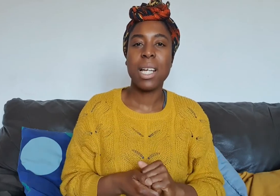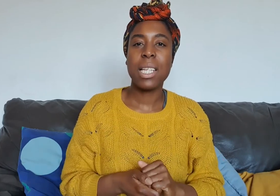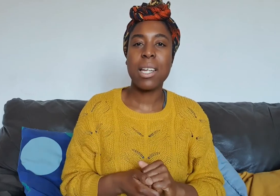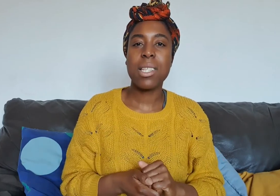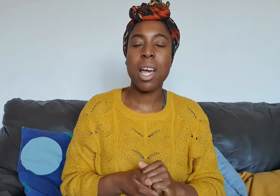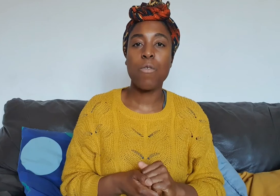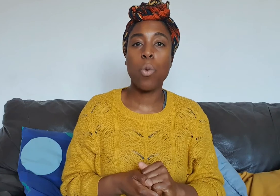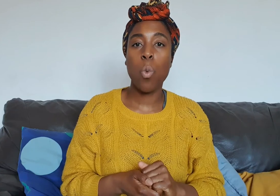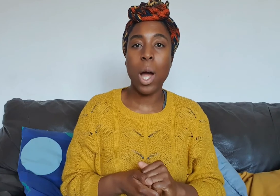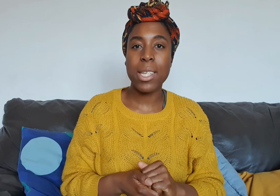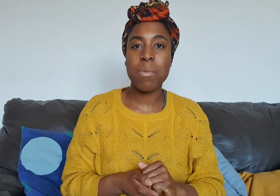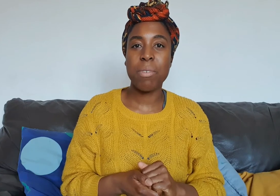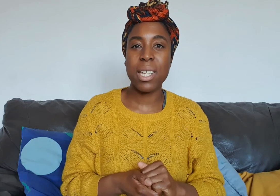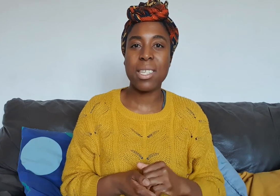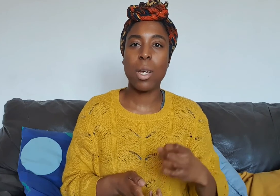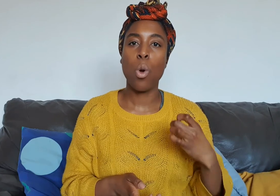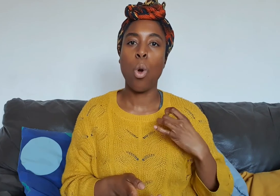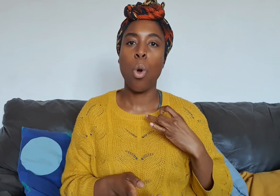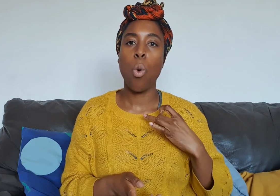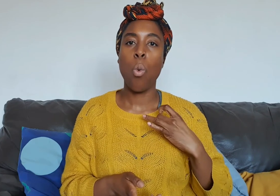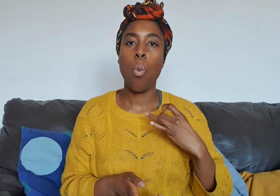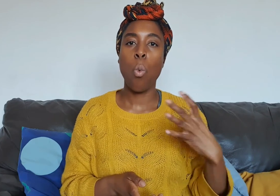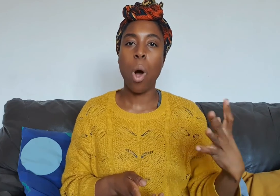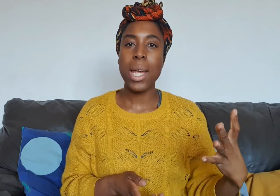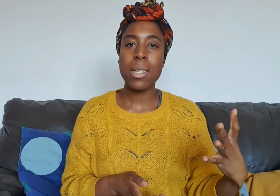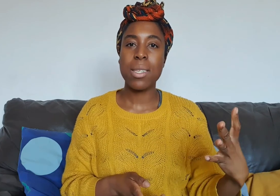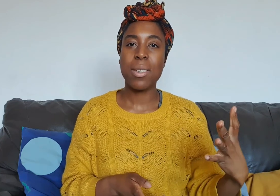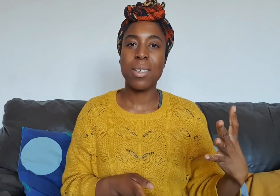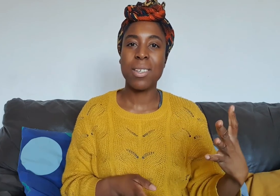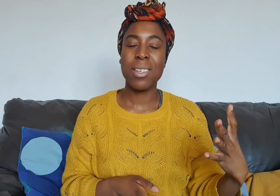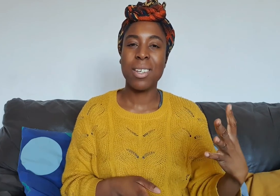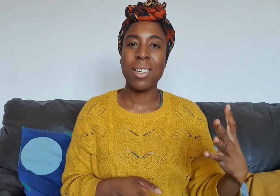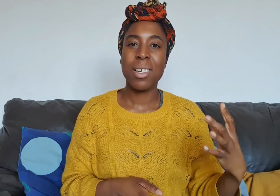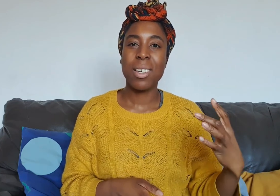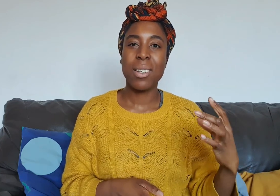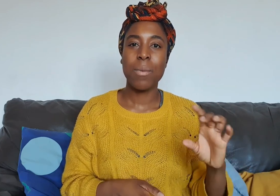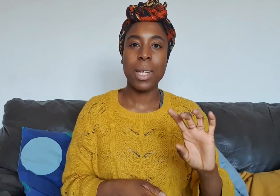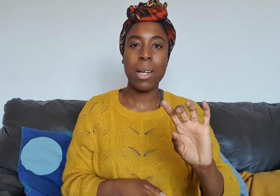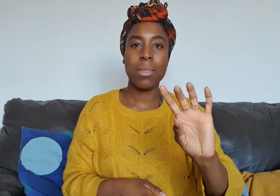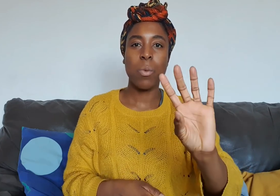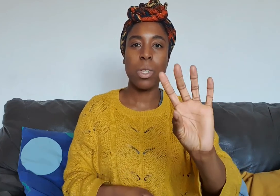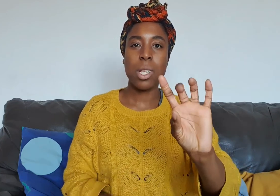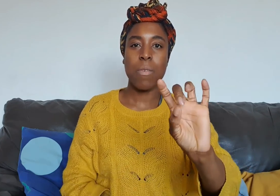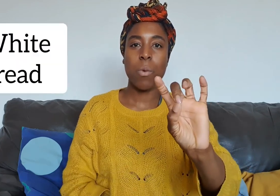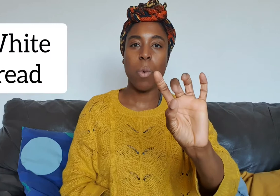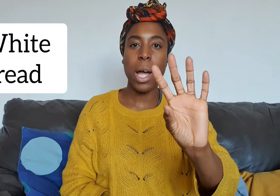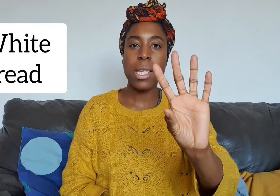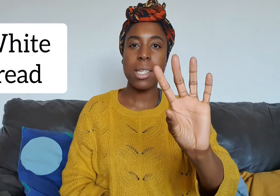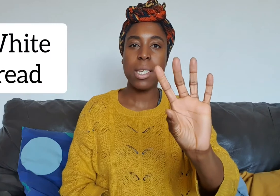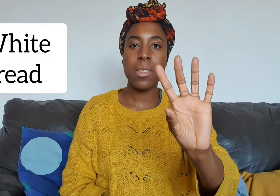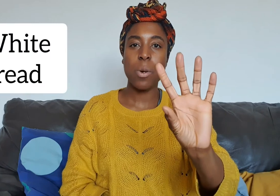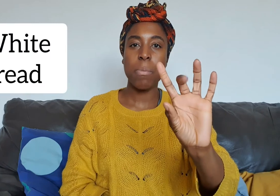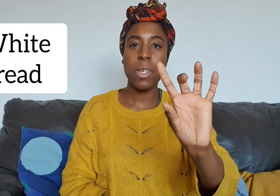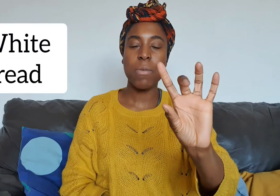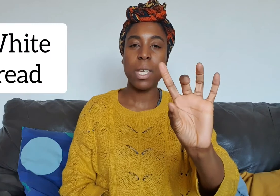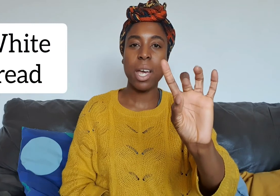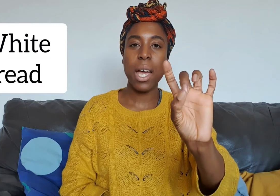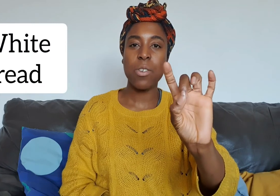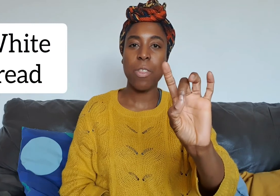Now the sign for white bread. White. Now the sign for white is your middle finger and your